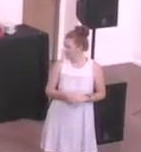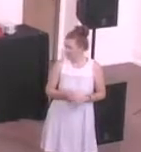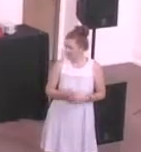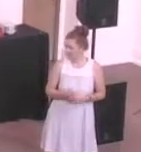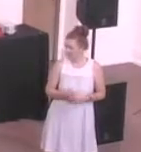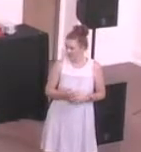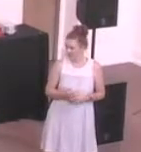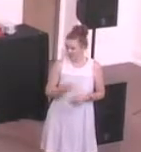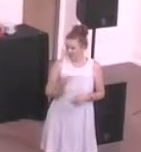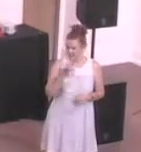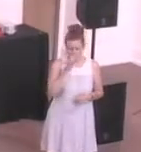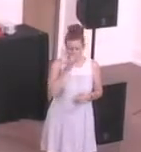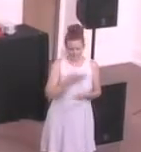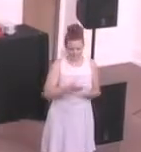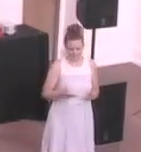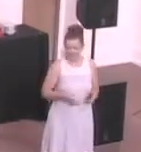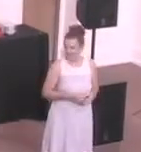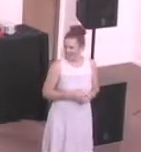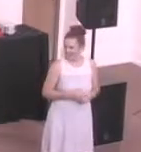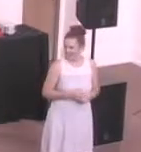Give me, I'm going to drink something.